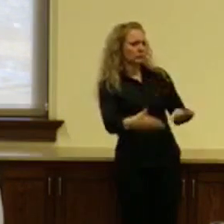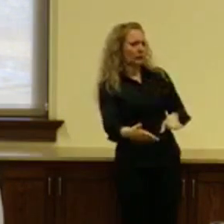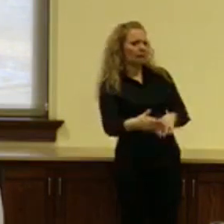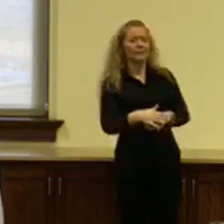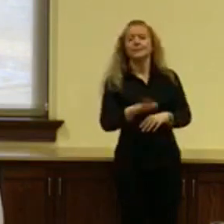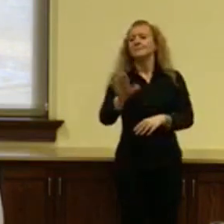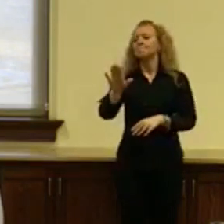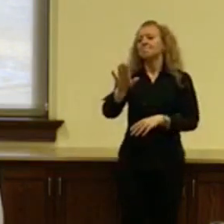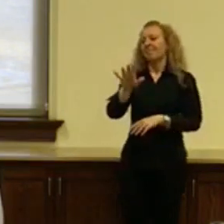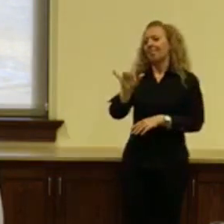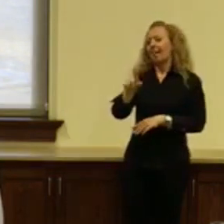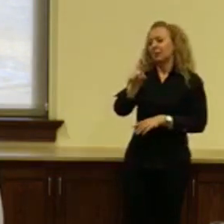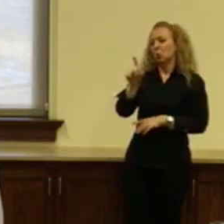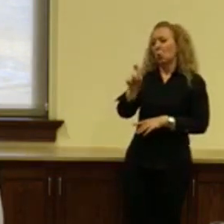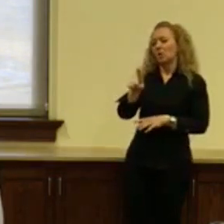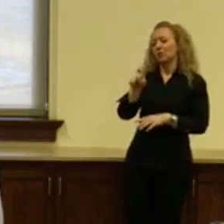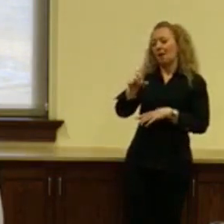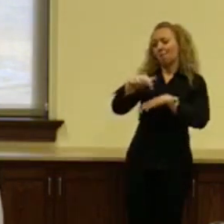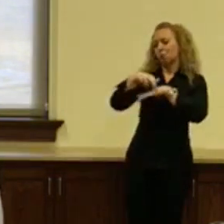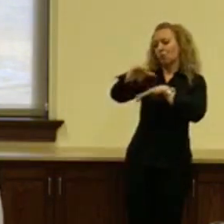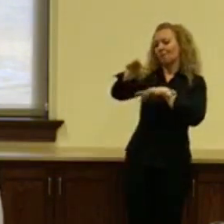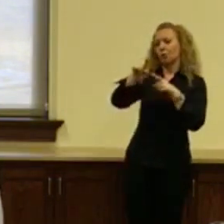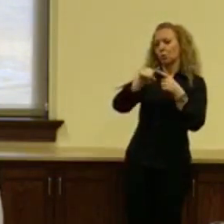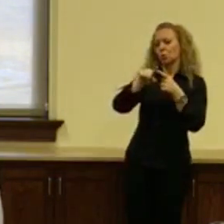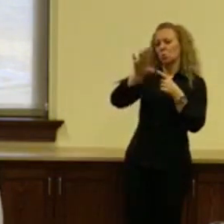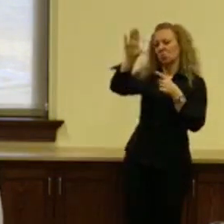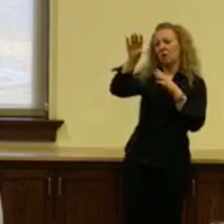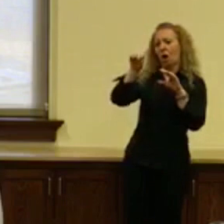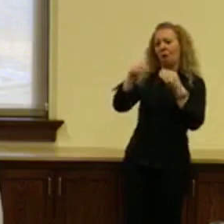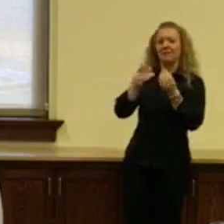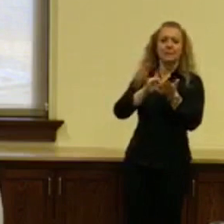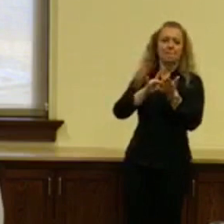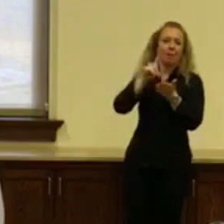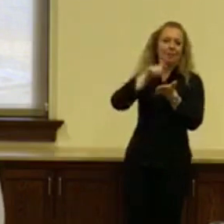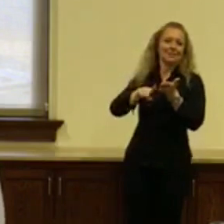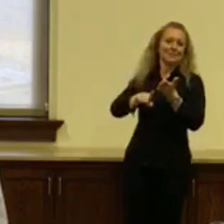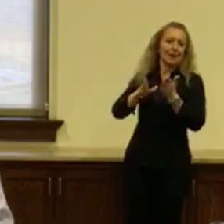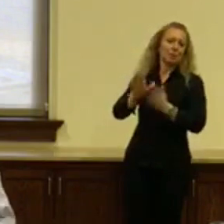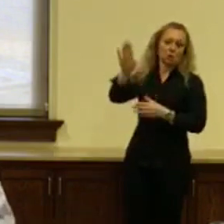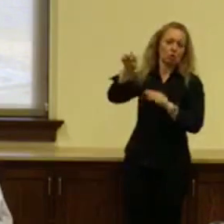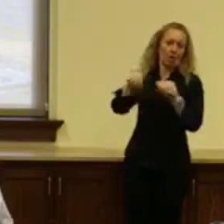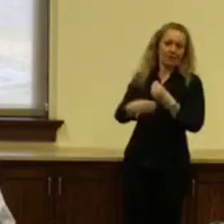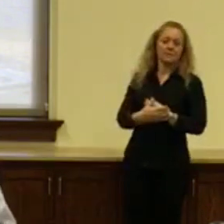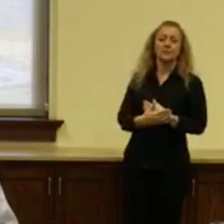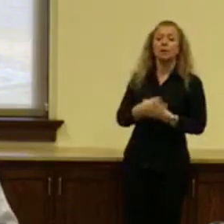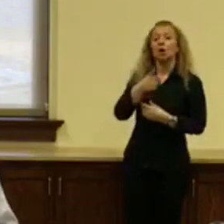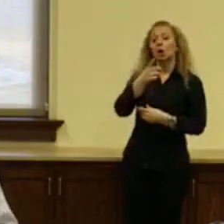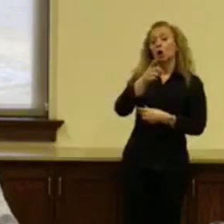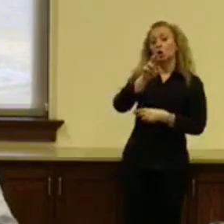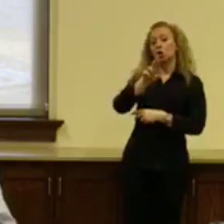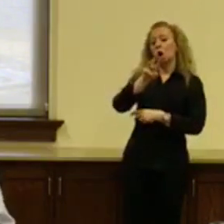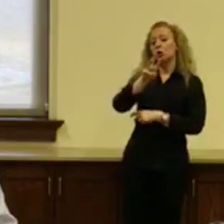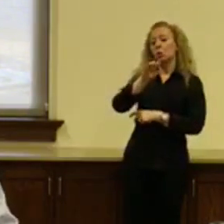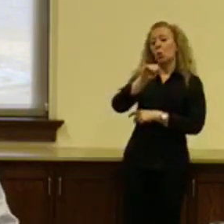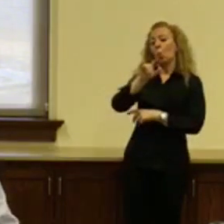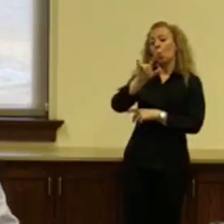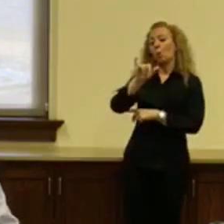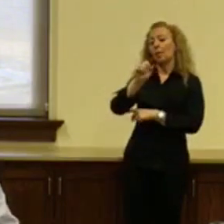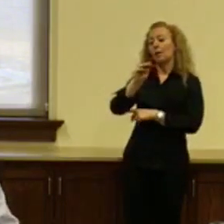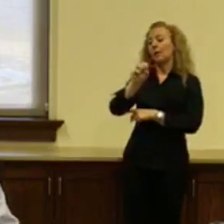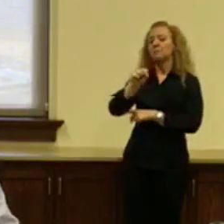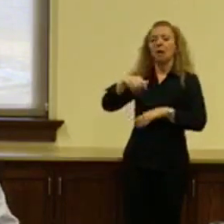That would probably be a question we'd have to refer to the medical examiner. I have not heard Dr. Williams mention that, but that's